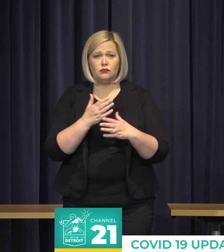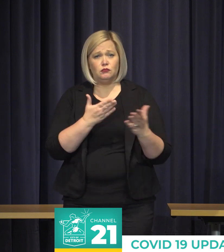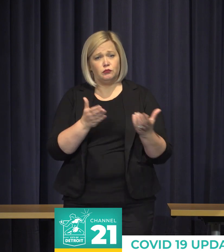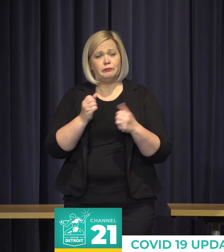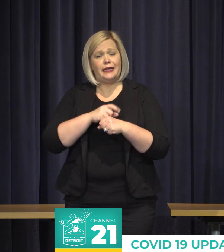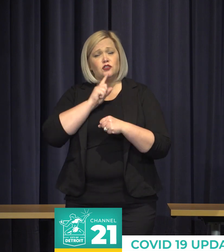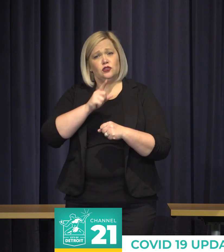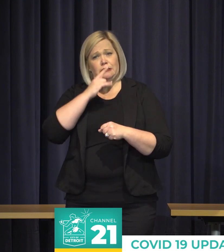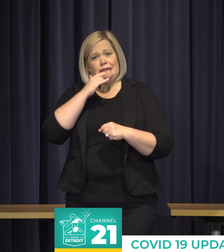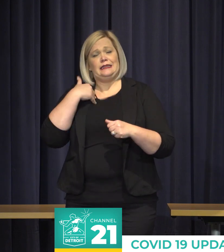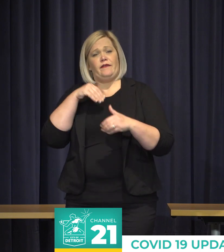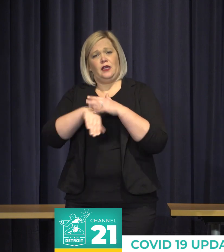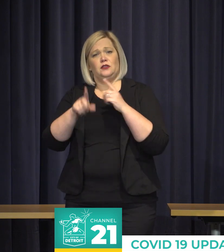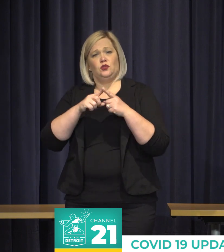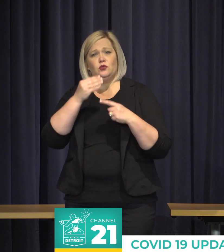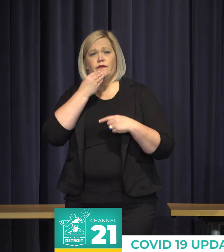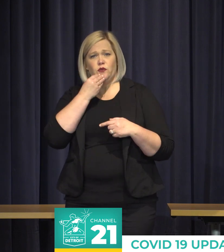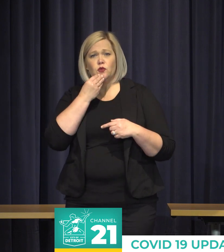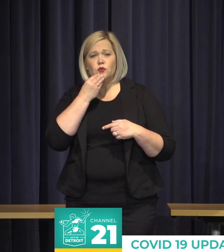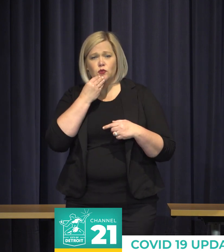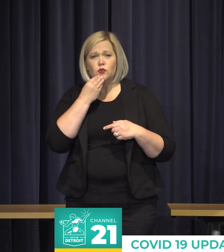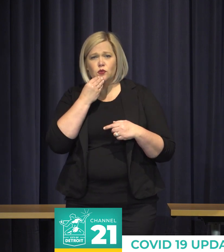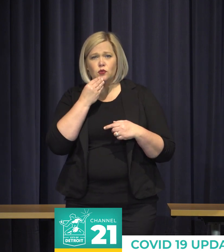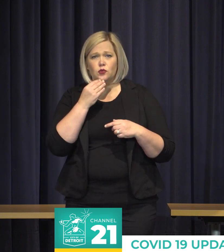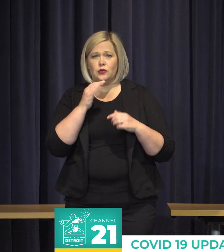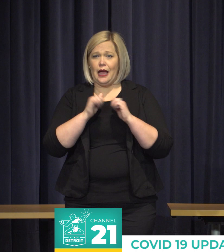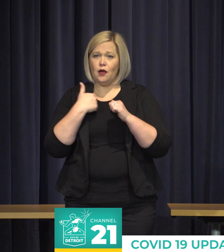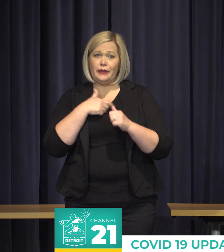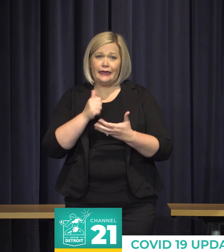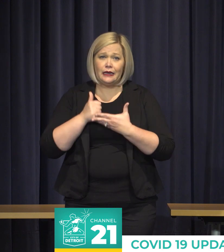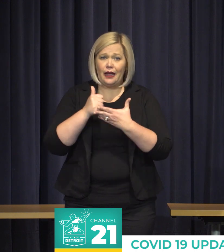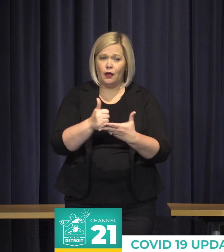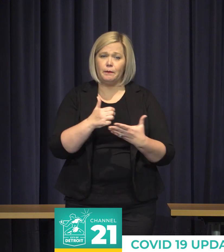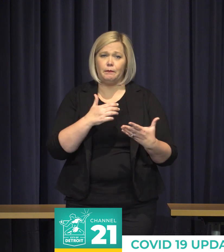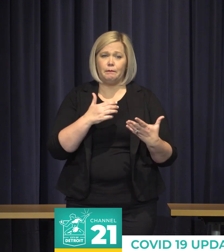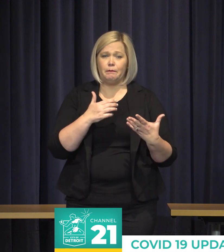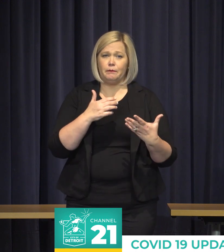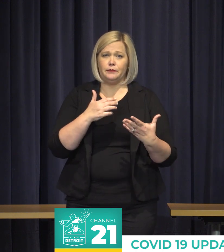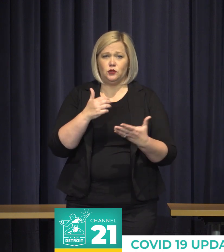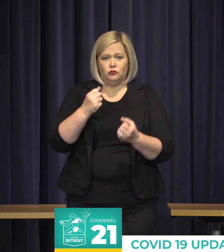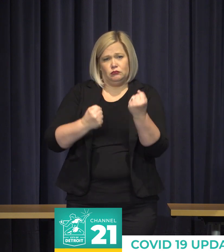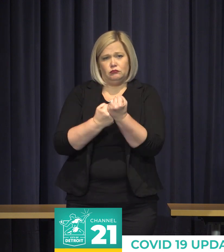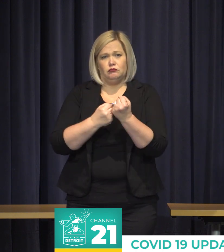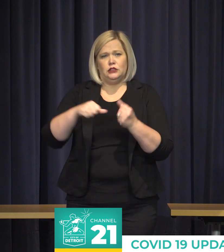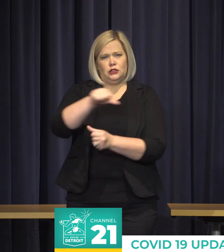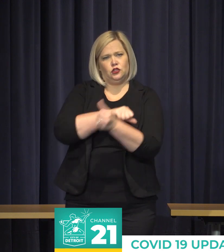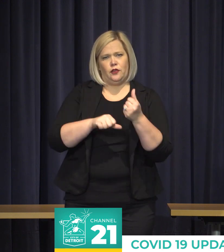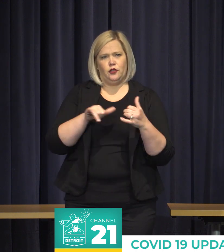children, and again, an area where we can pitch in on our neighbors.